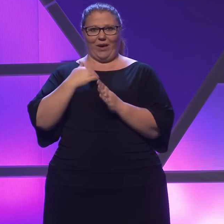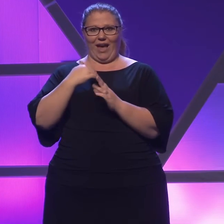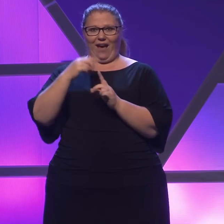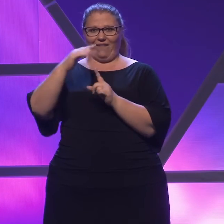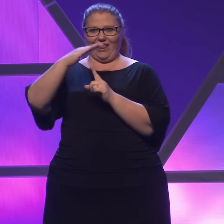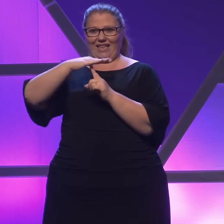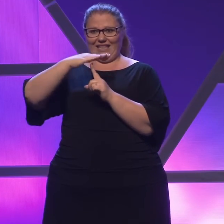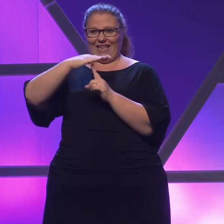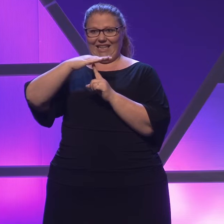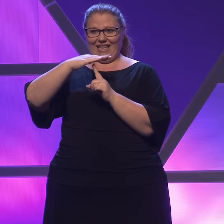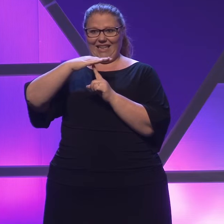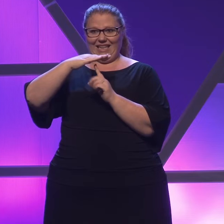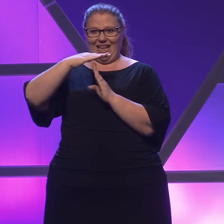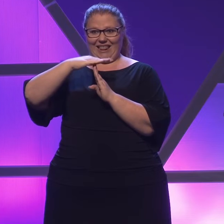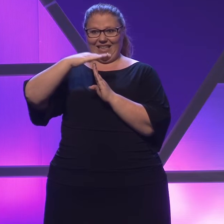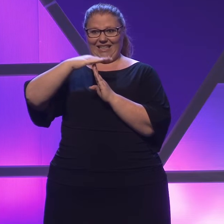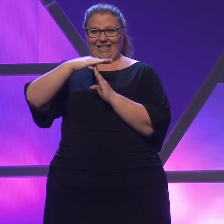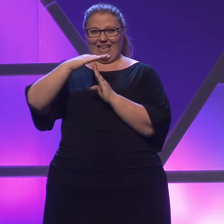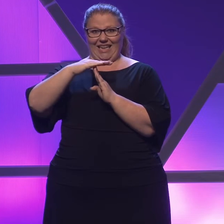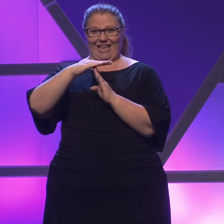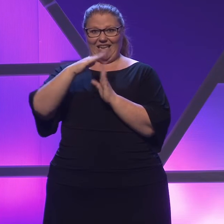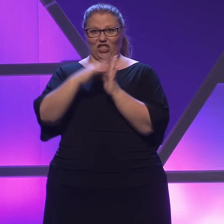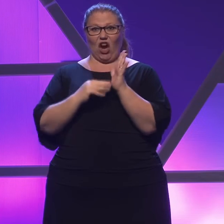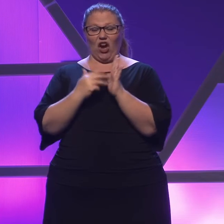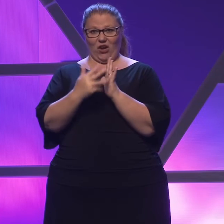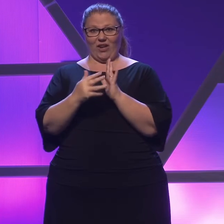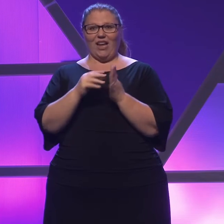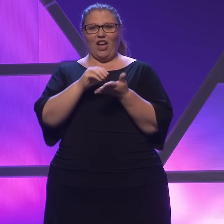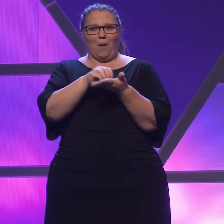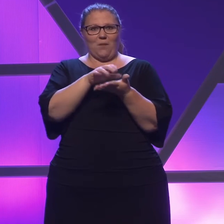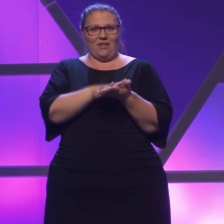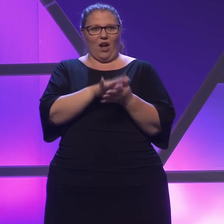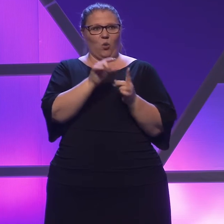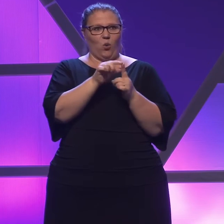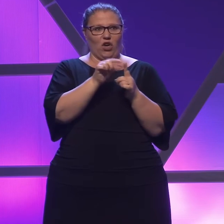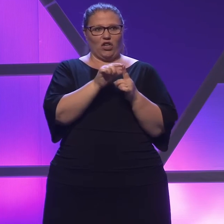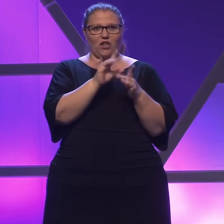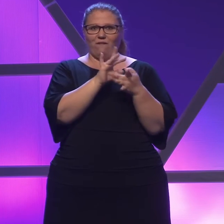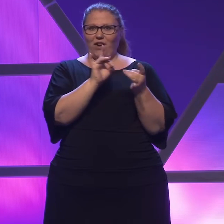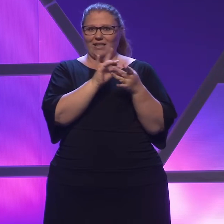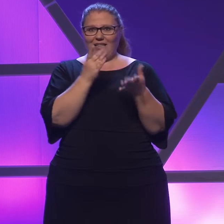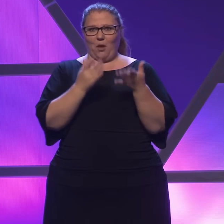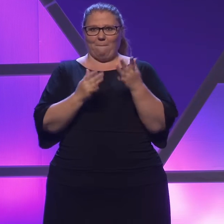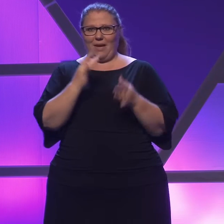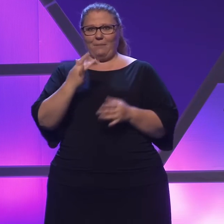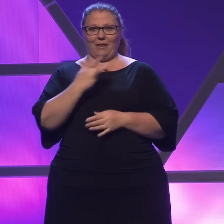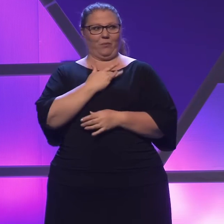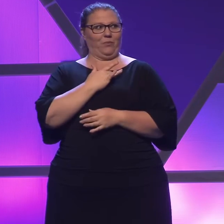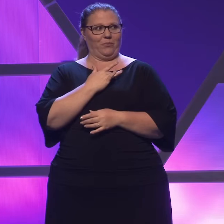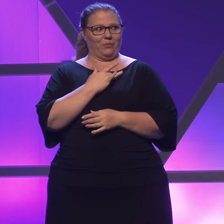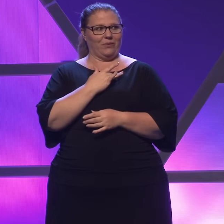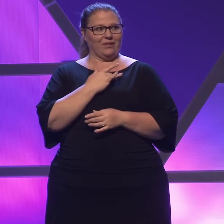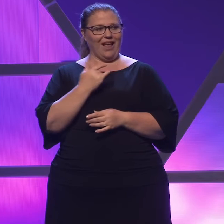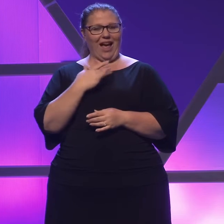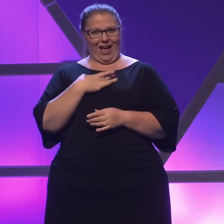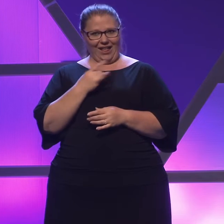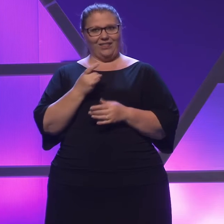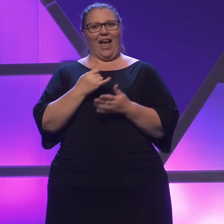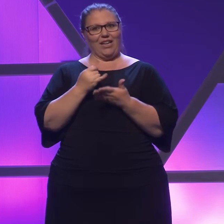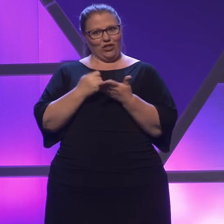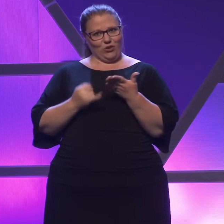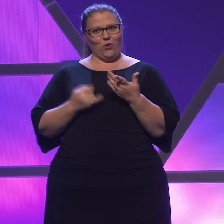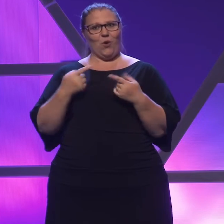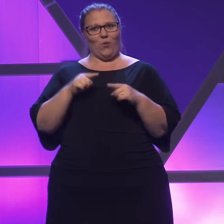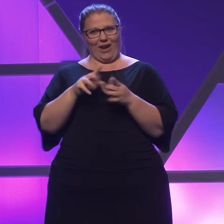That's a space for you to jot words or phrases throughout this teaching that may resonate with you. I like to doodle as I learn.